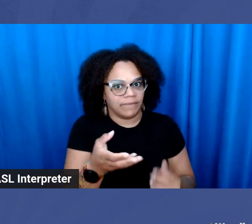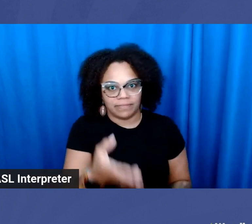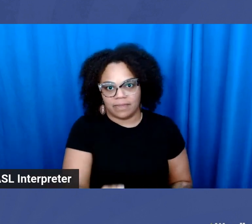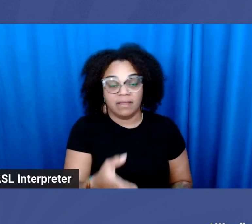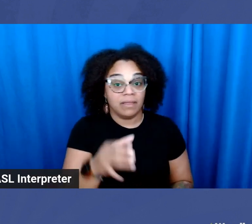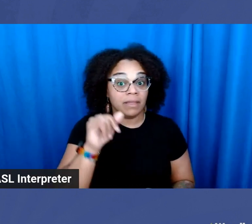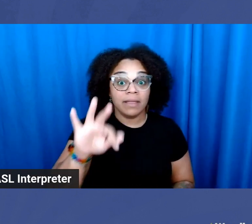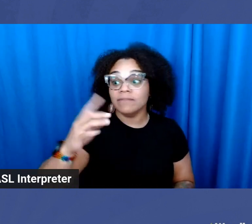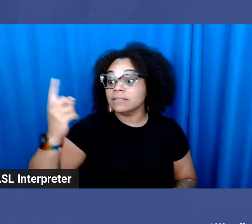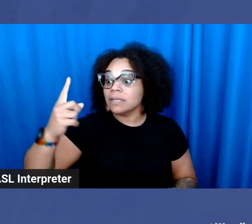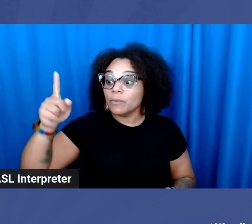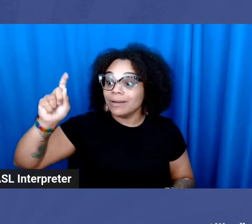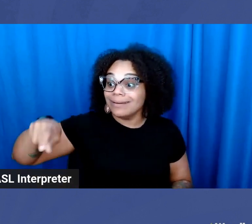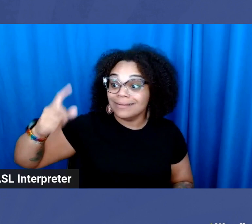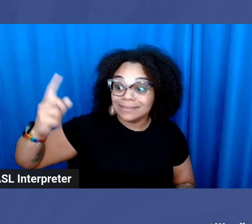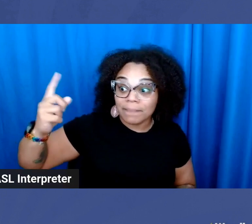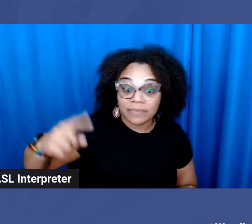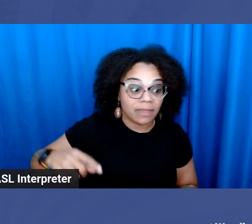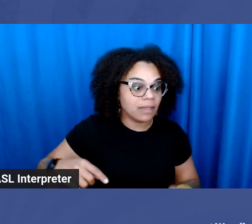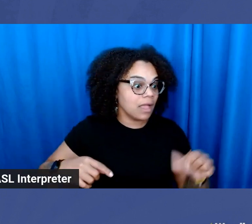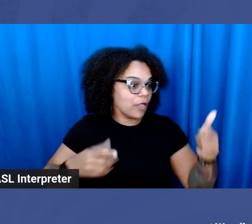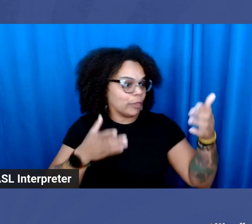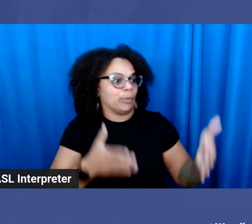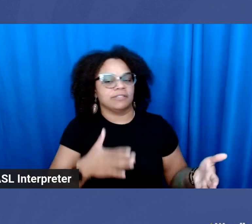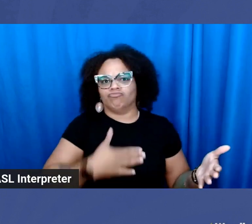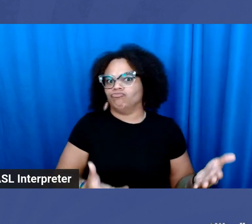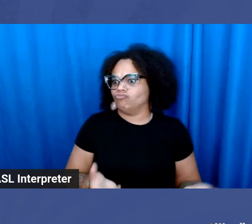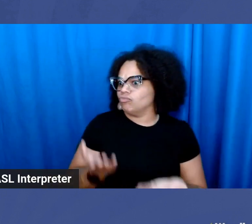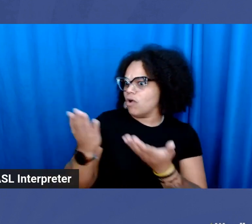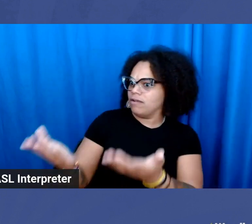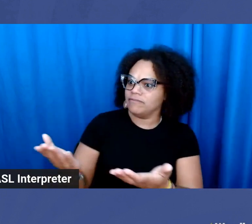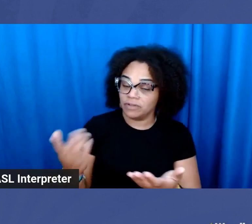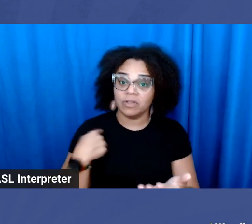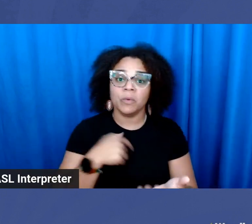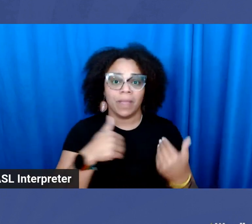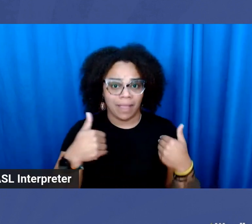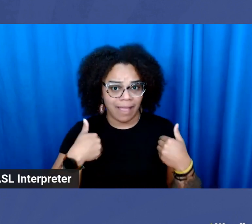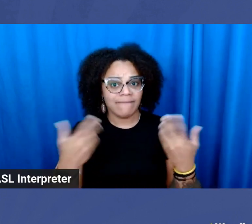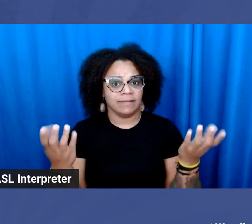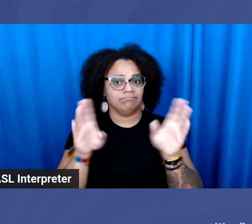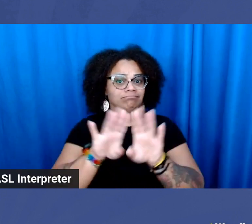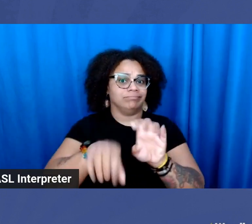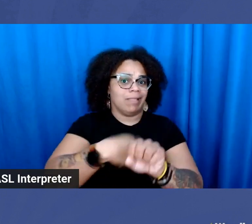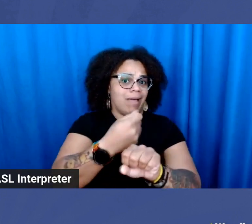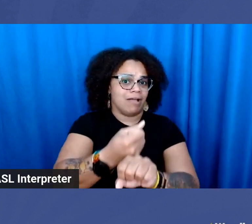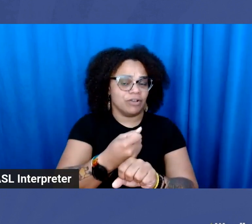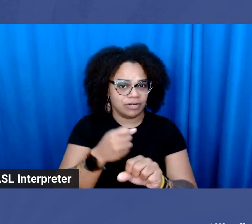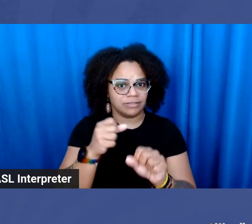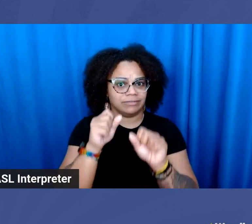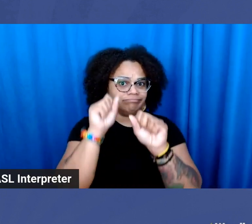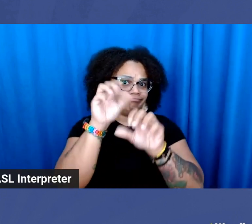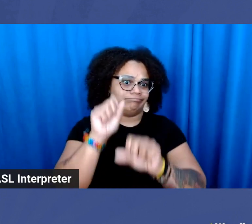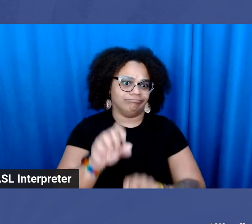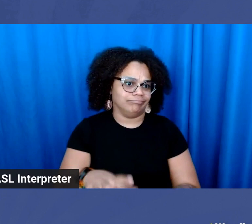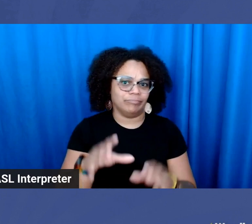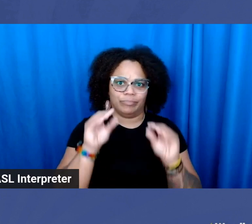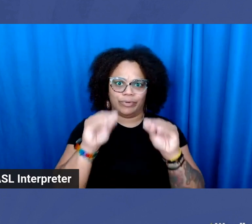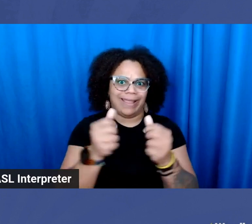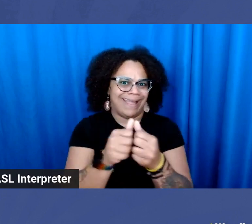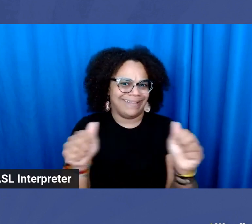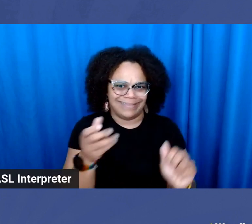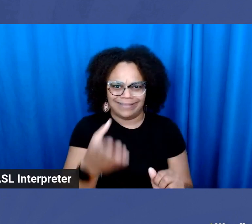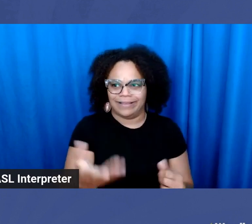something, there was always someone there to offer it. We had lockers, and the lockers were full of whatever you could want.